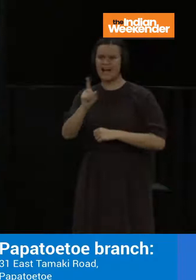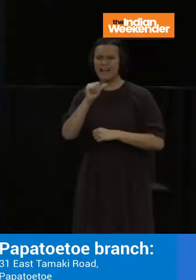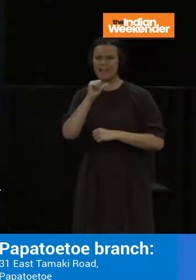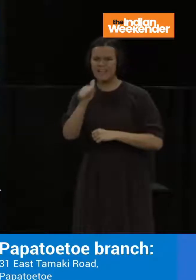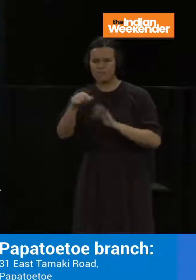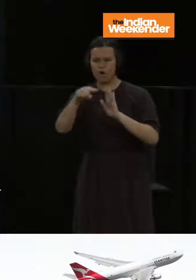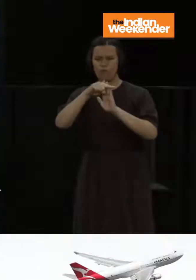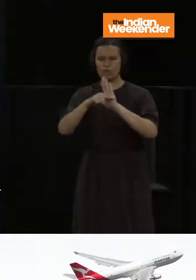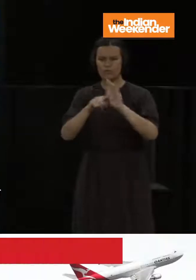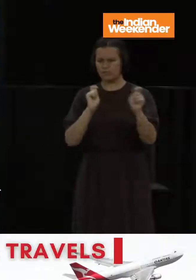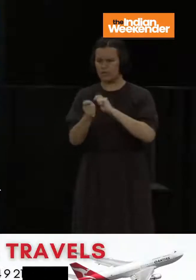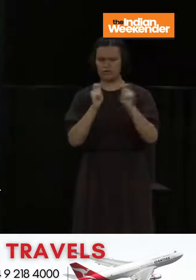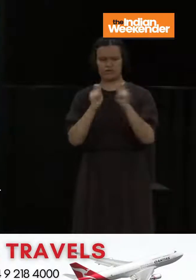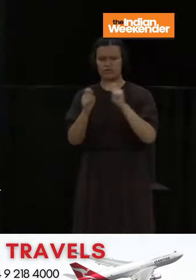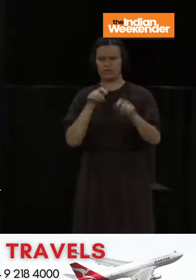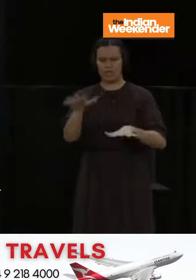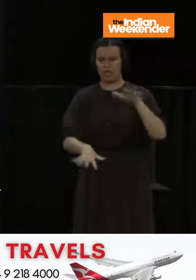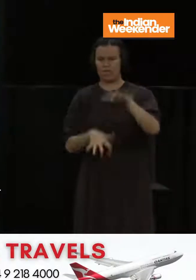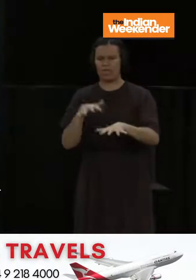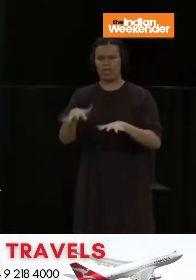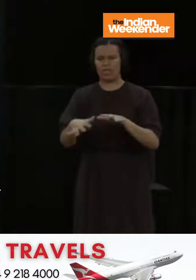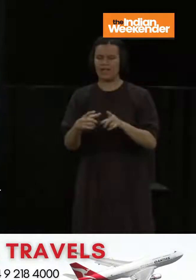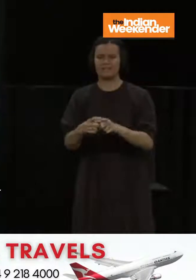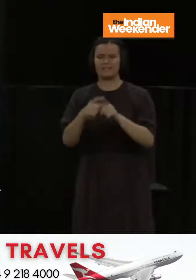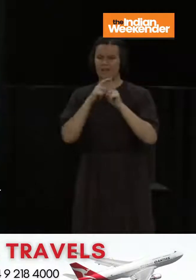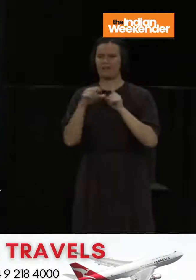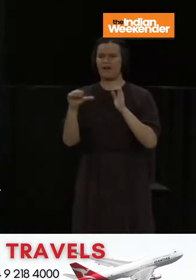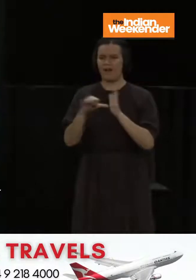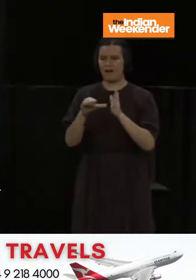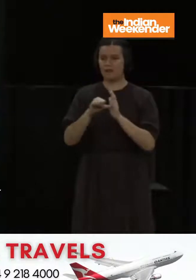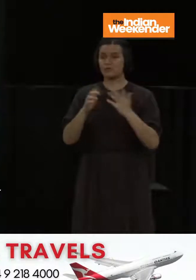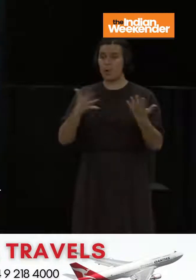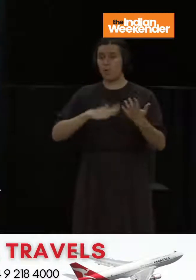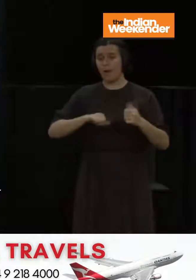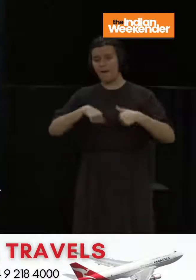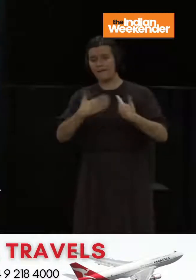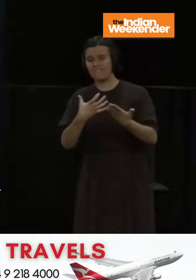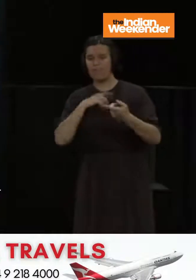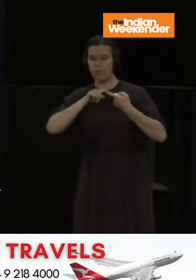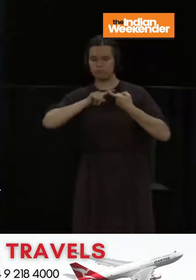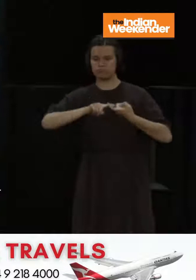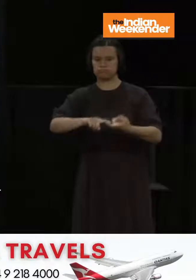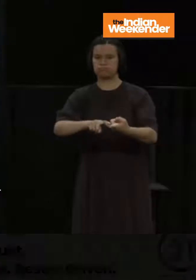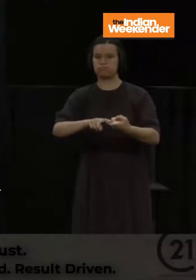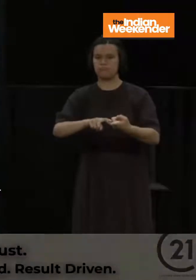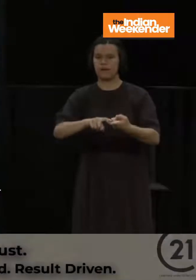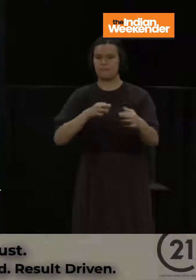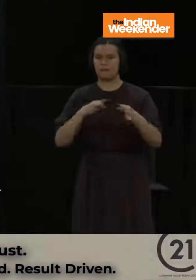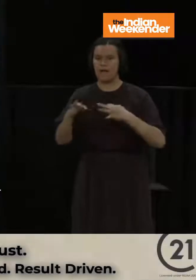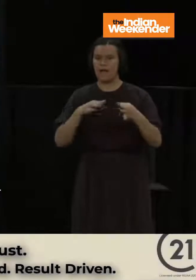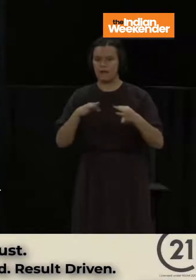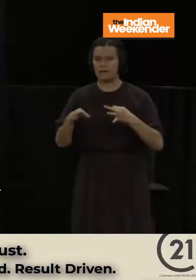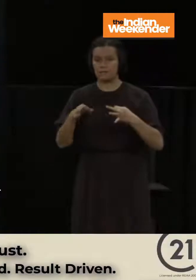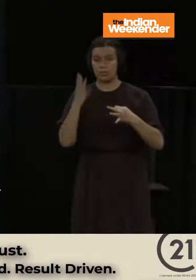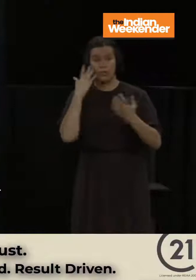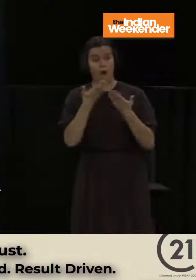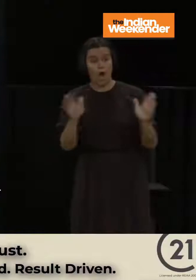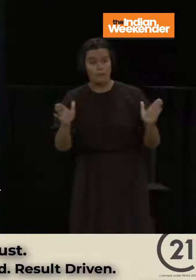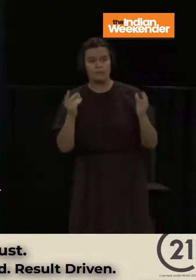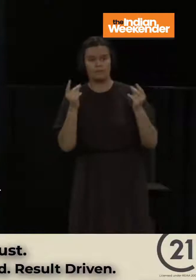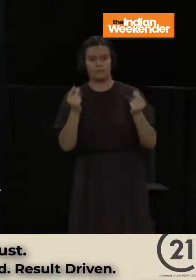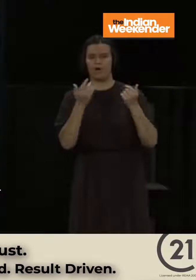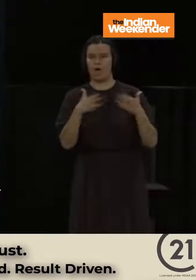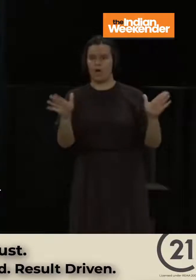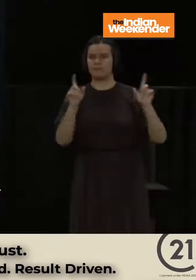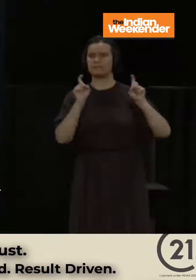all the time is really, really difficult. And so we're trying to provide as much certainty as we can, indicating that as we open up, we don't want to be flipping back.